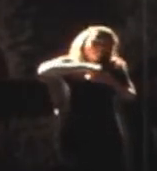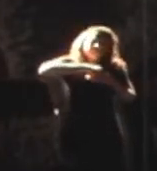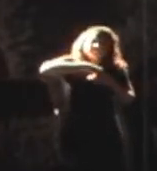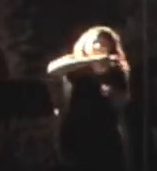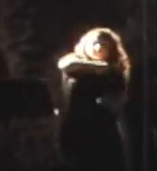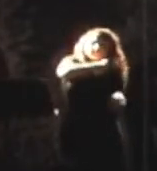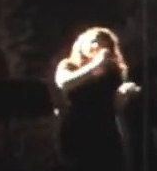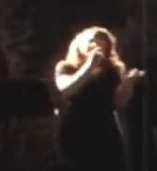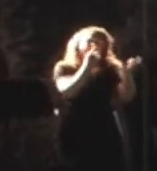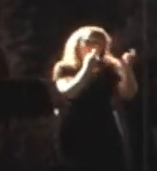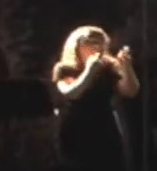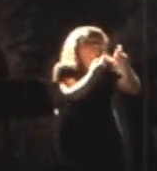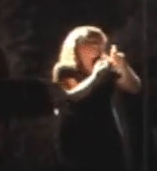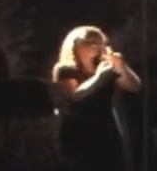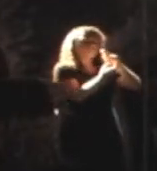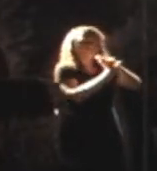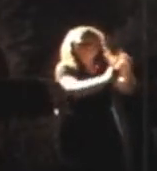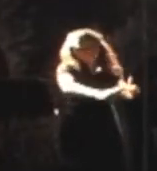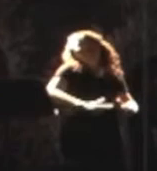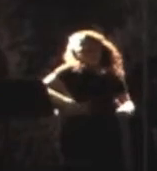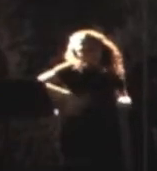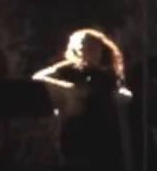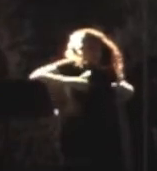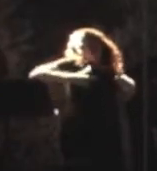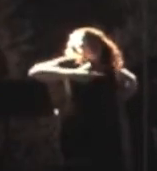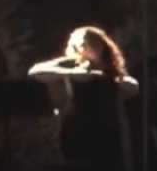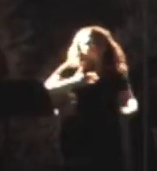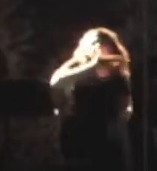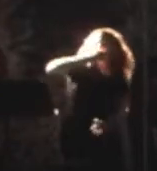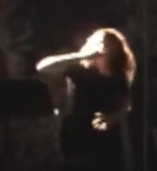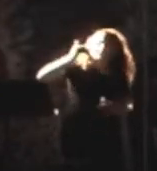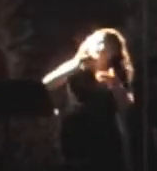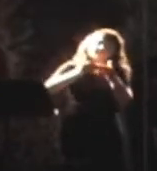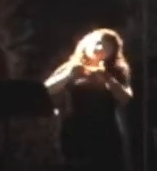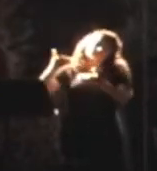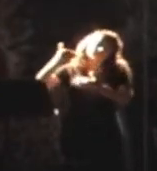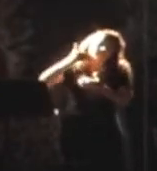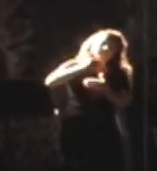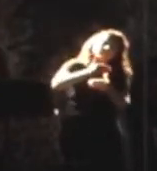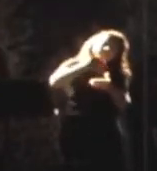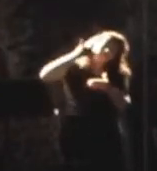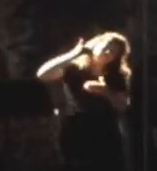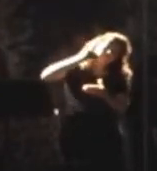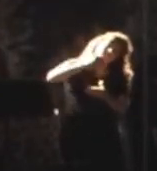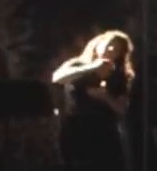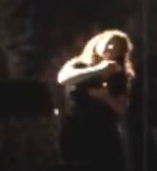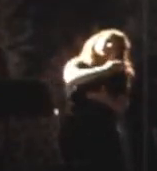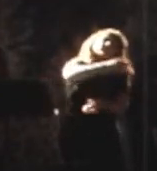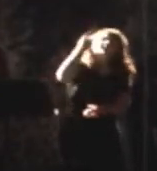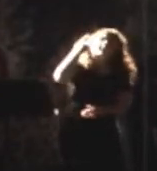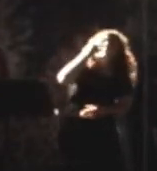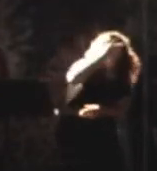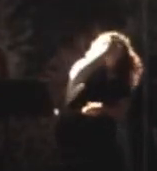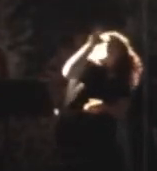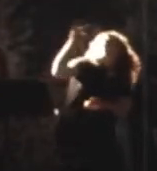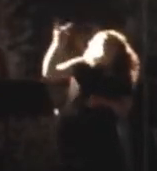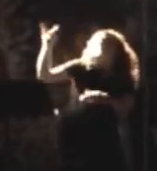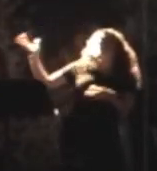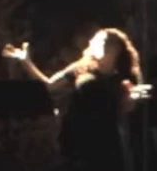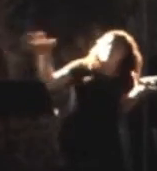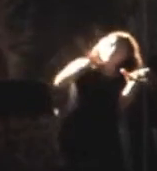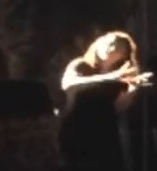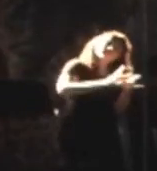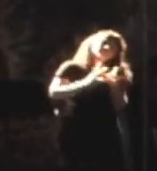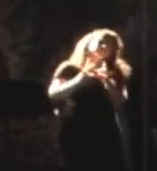I stand so tall Just the way I'm supposed to be